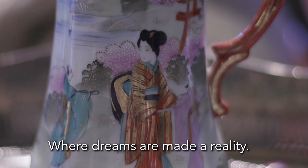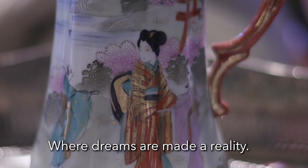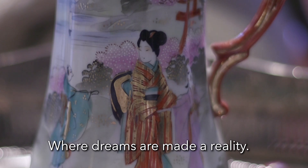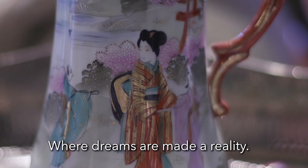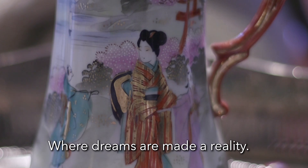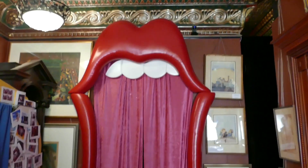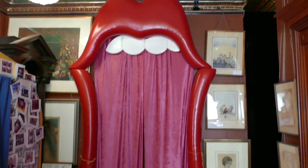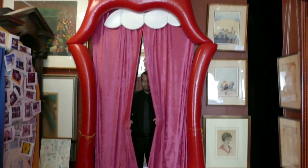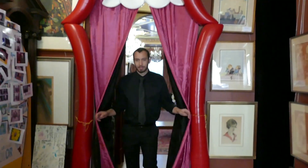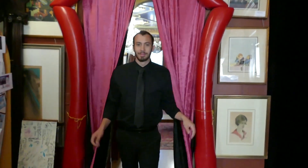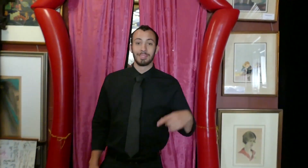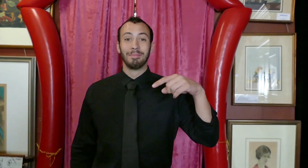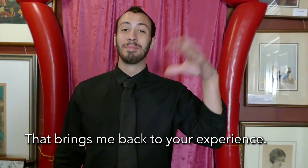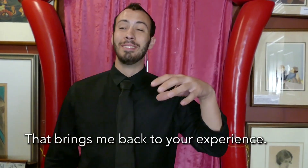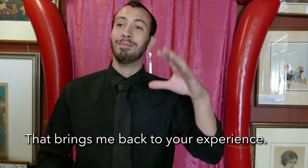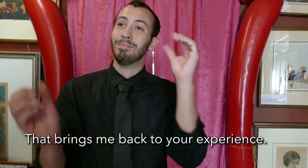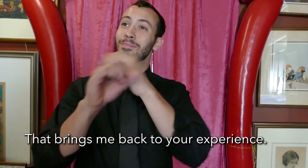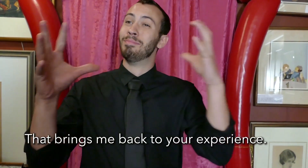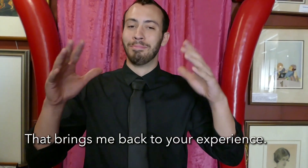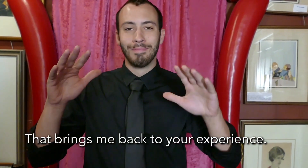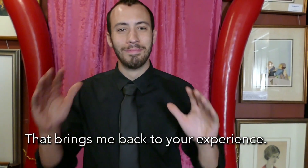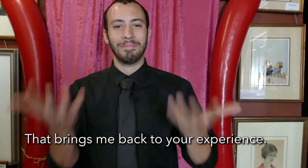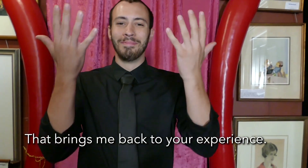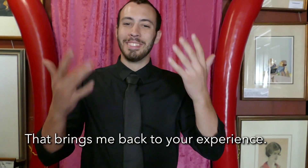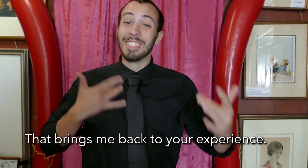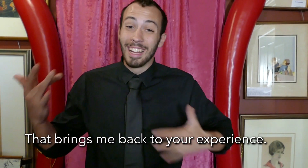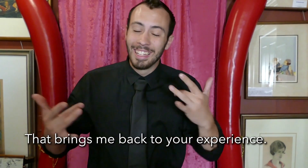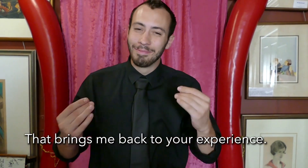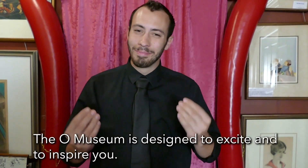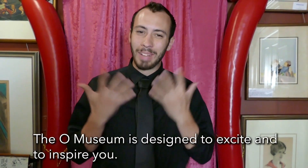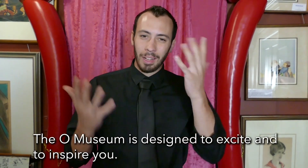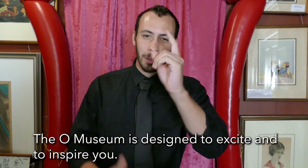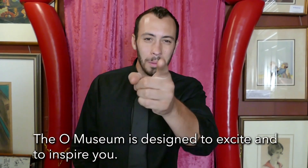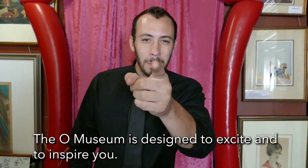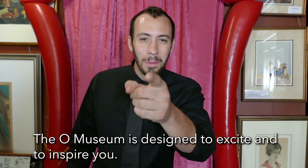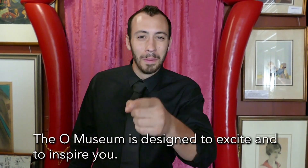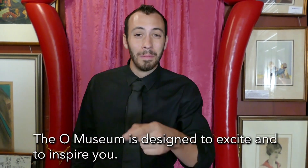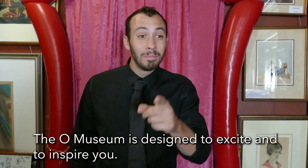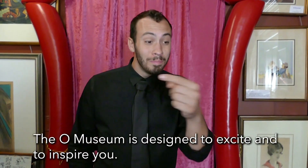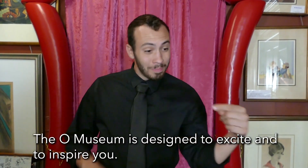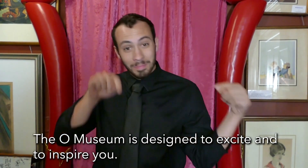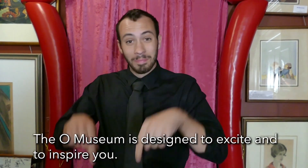reality. That brings me back to your experience. The O Museum is designed to excite and to inspire